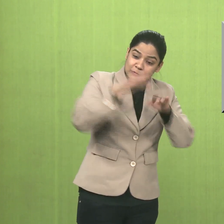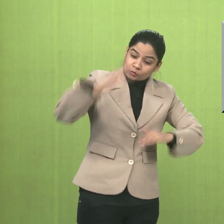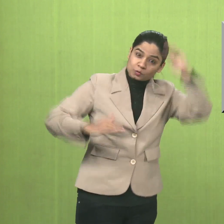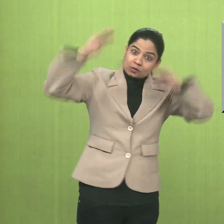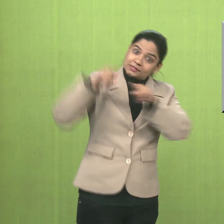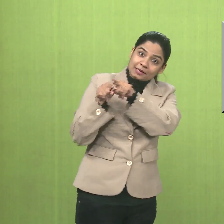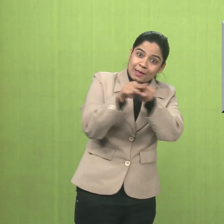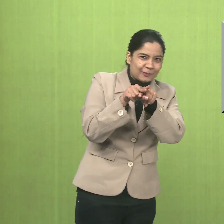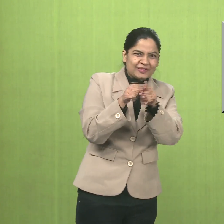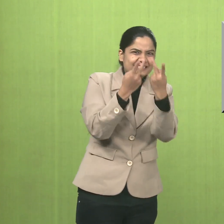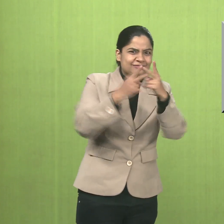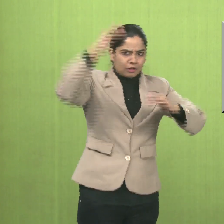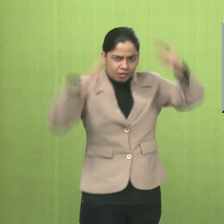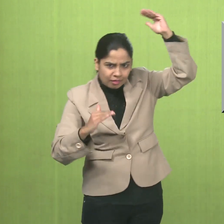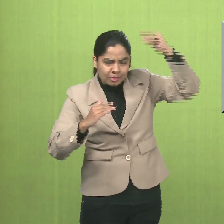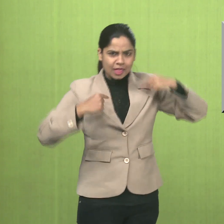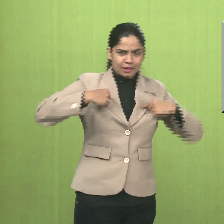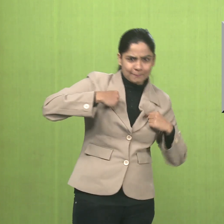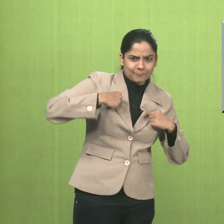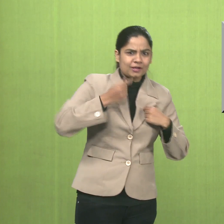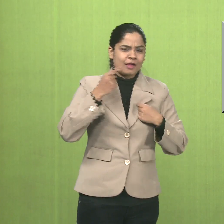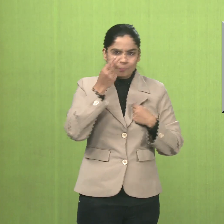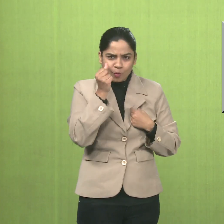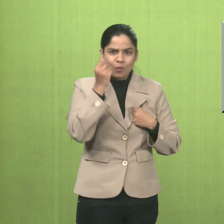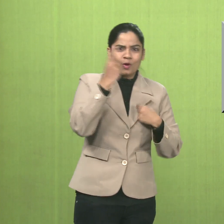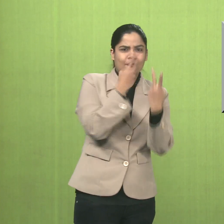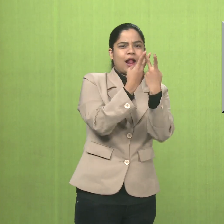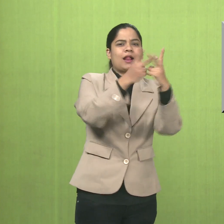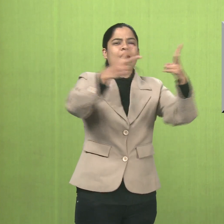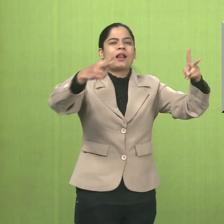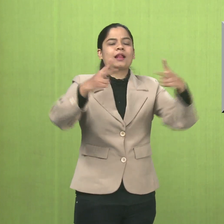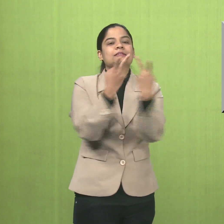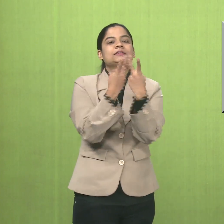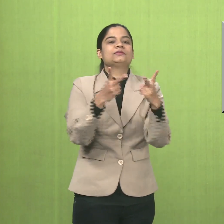picture, everyone's looking different. The gender, the clothing style, etc.